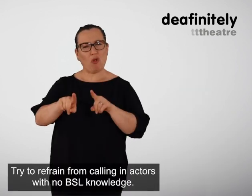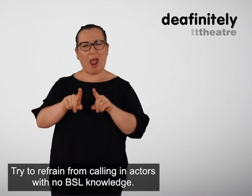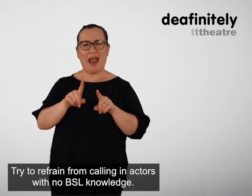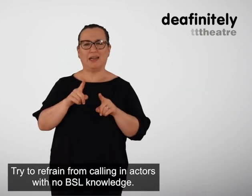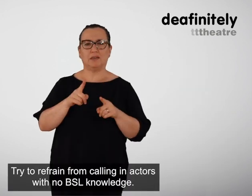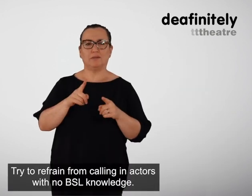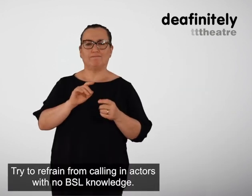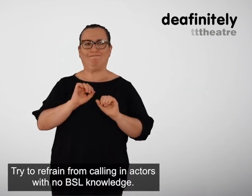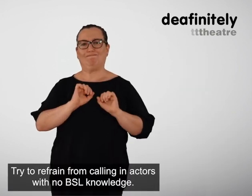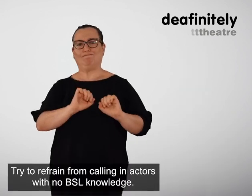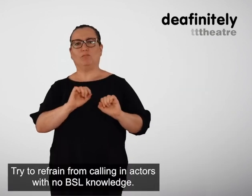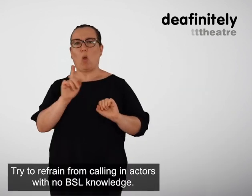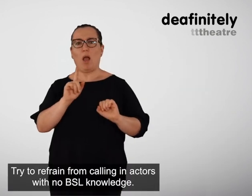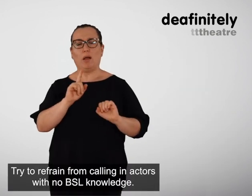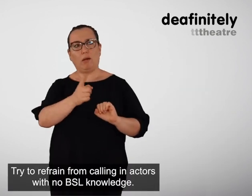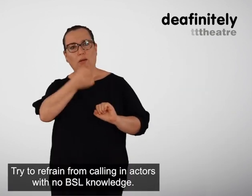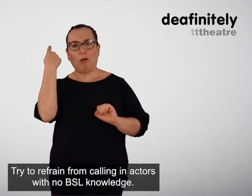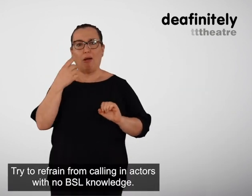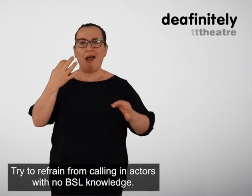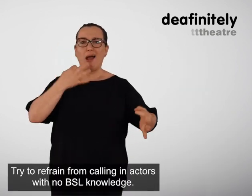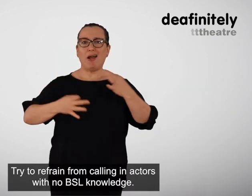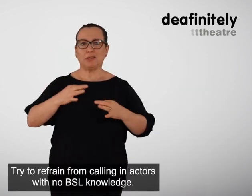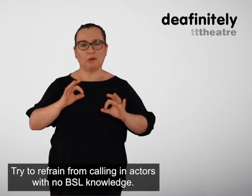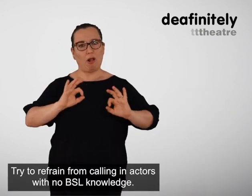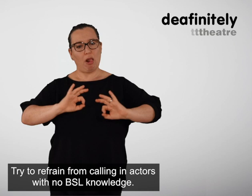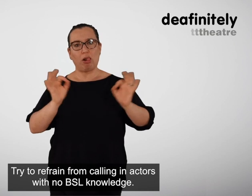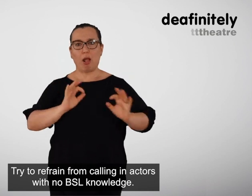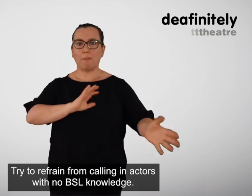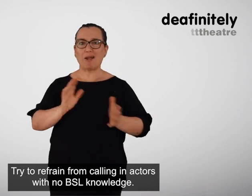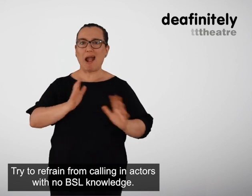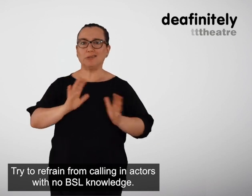Try to refrain from calling in actors with no BSL knowledge.